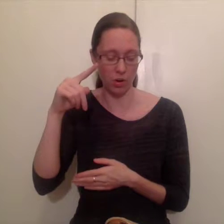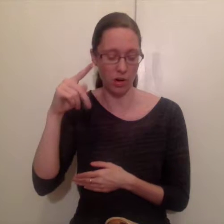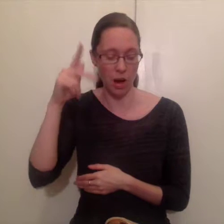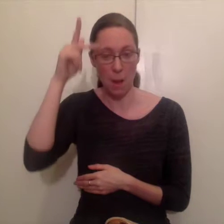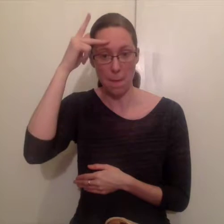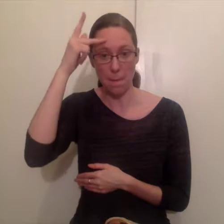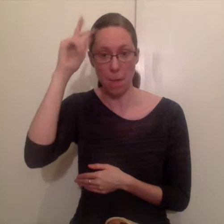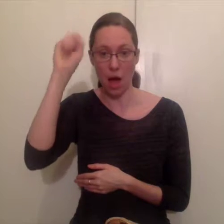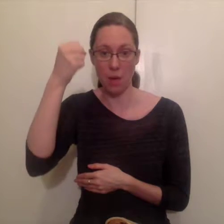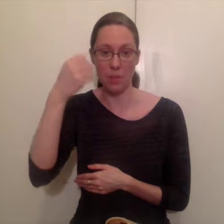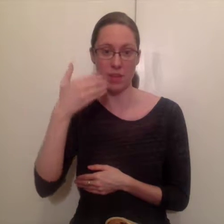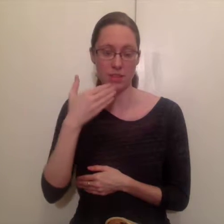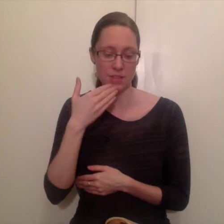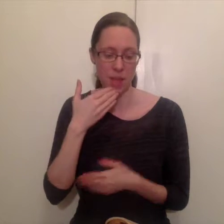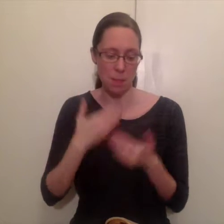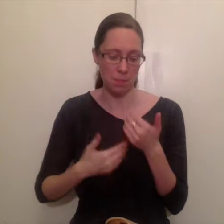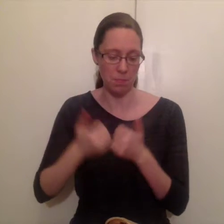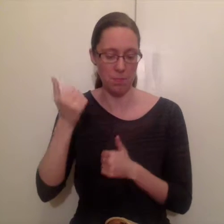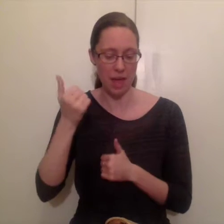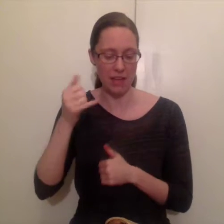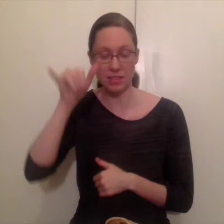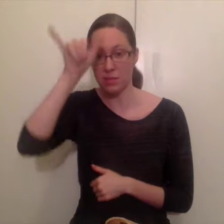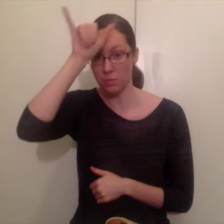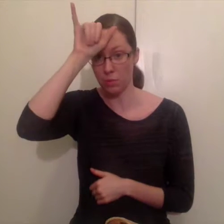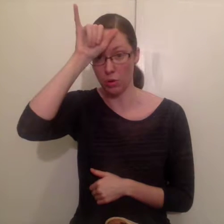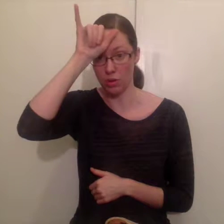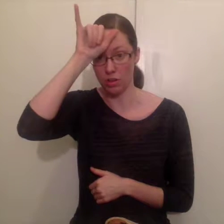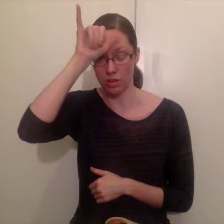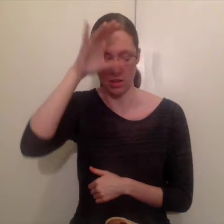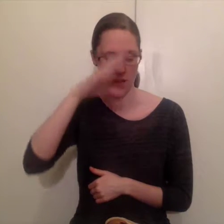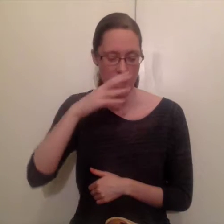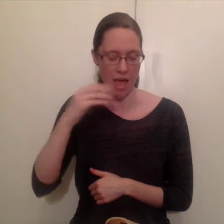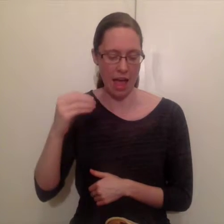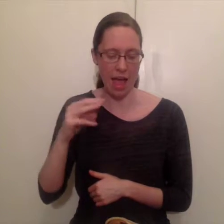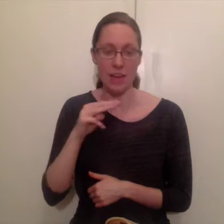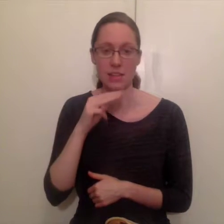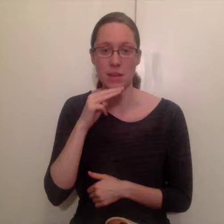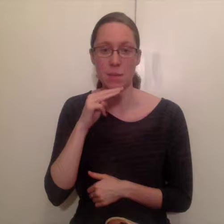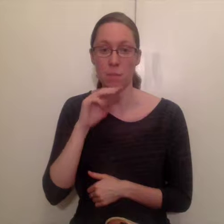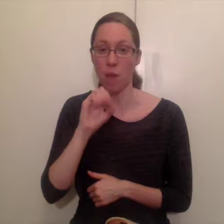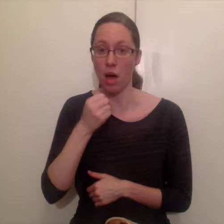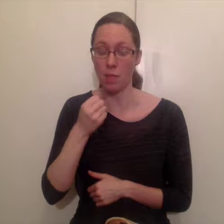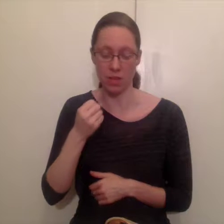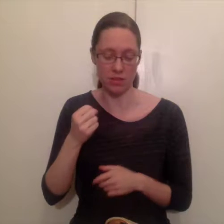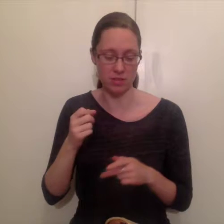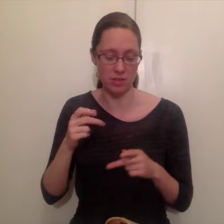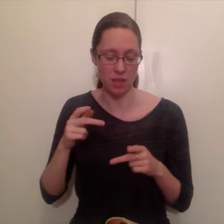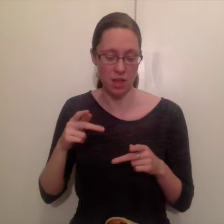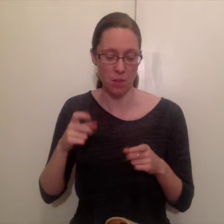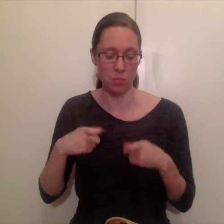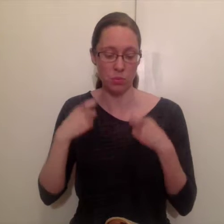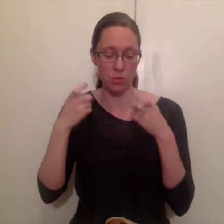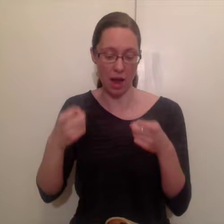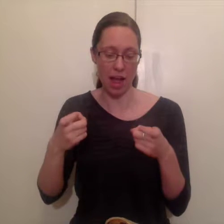for Papa's best bull and Mama's